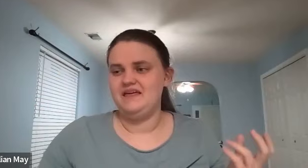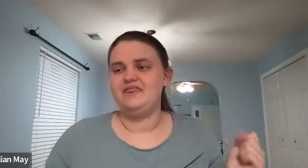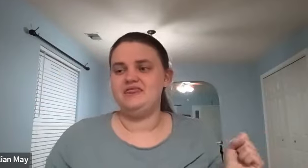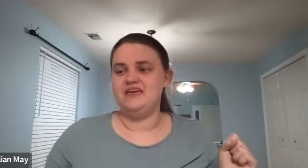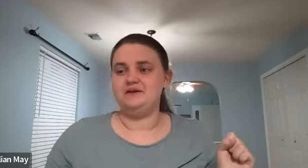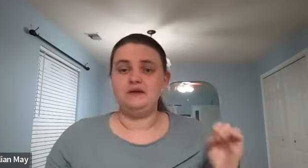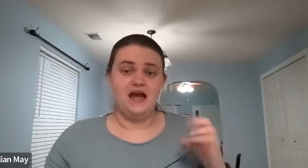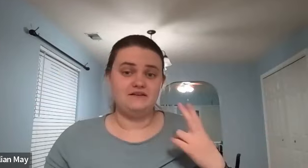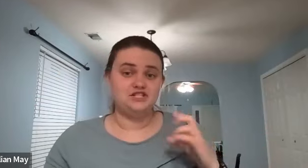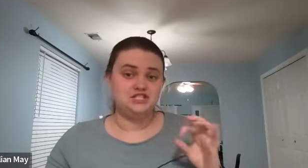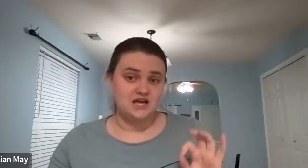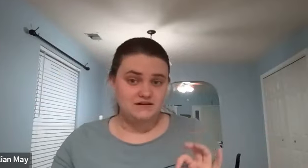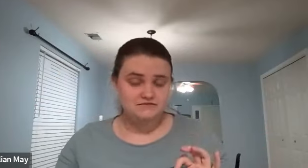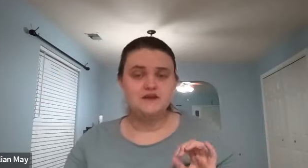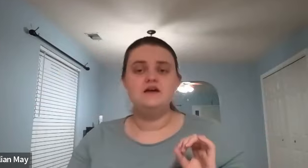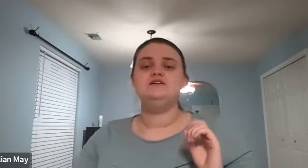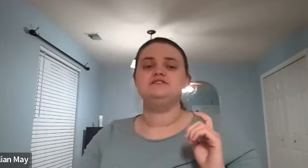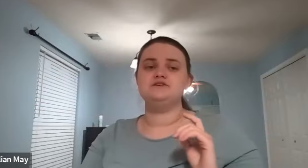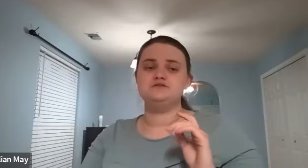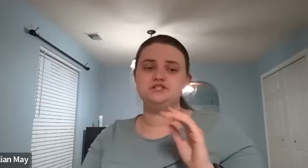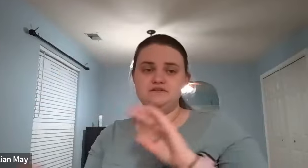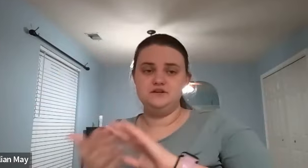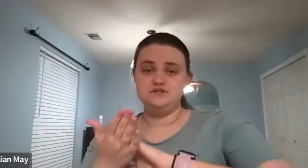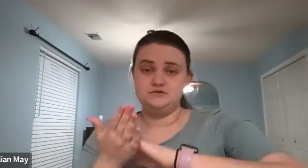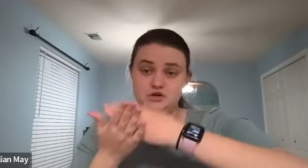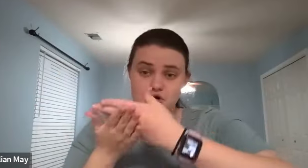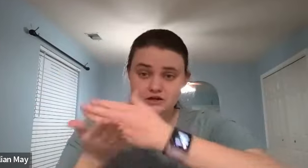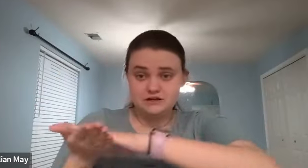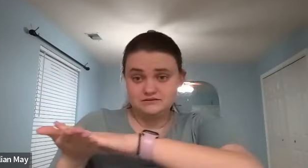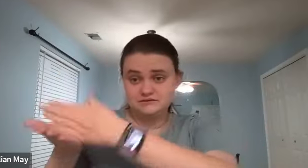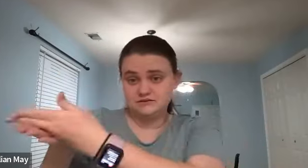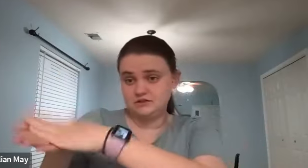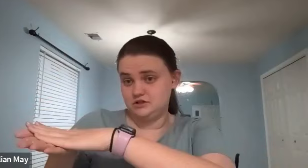And then we have chef. So chef, you would do cook,